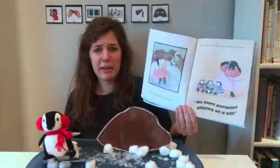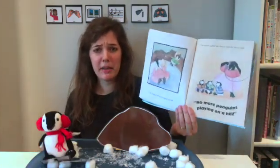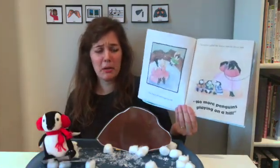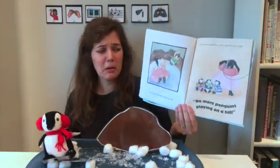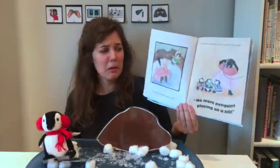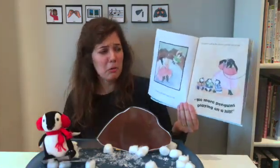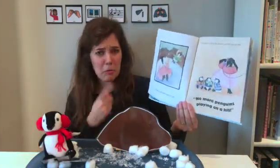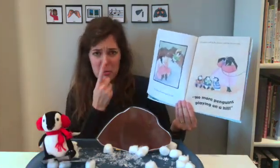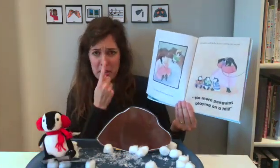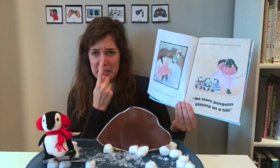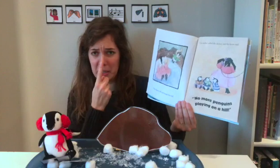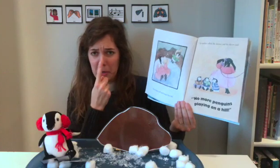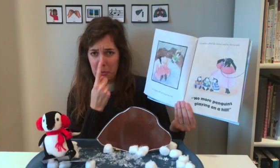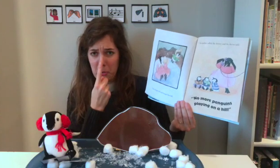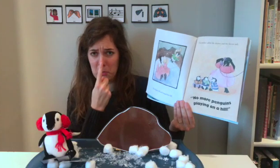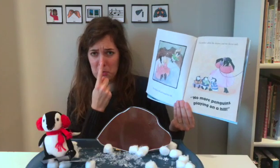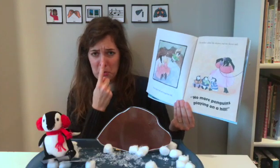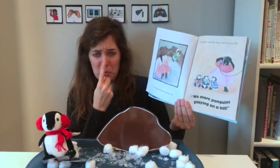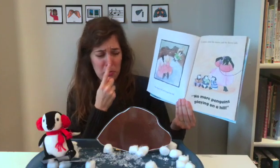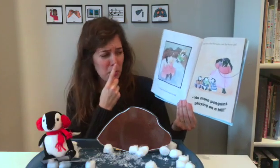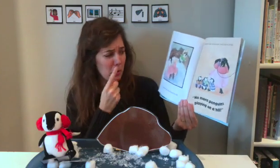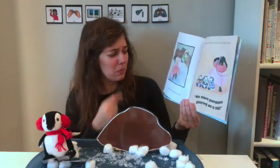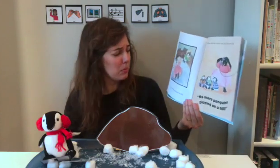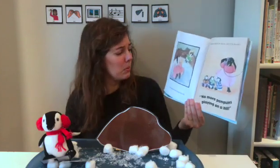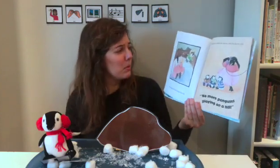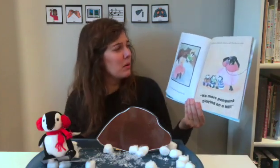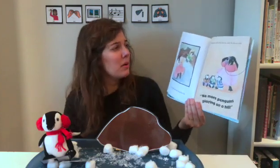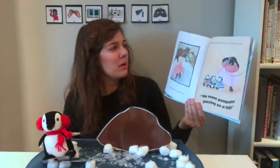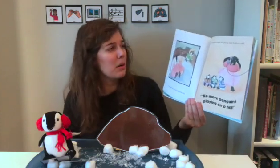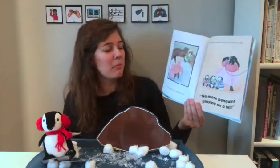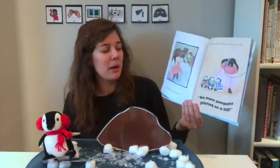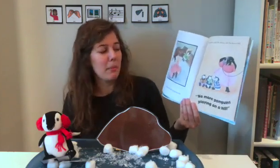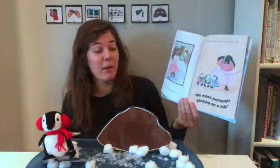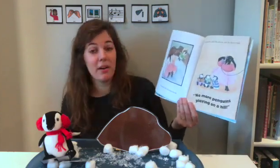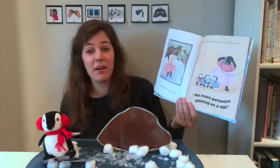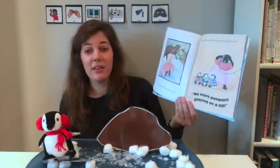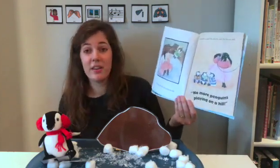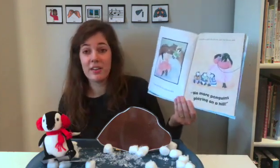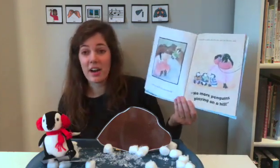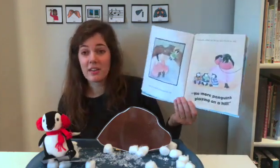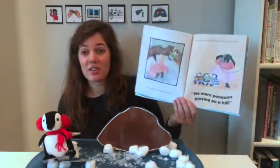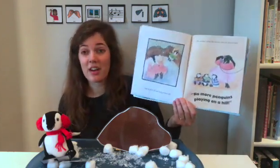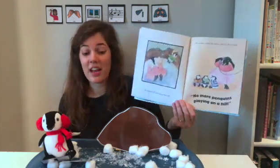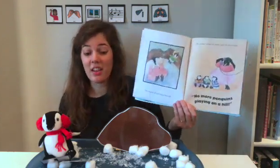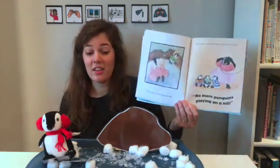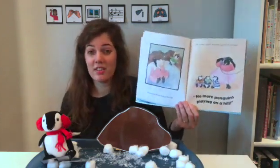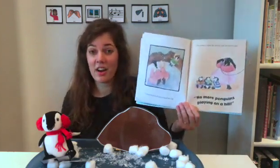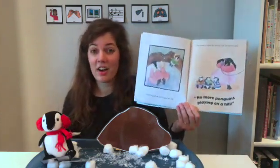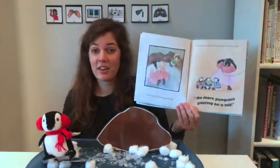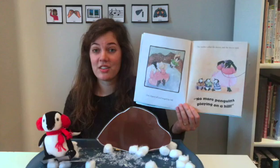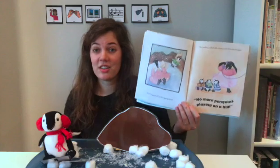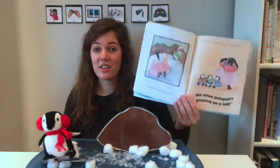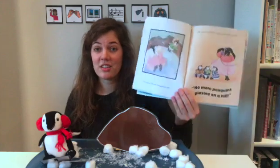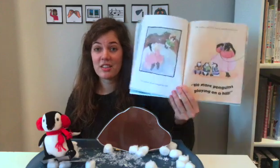bill. That's like her nose. Oh no. Mama called the doctor and the doctor